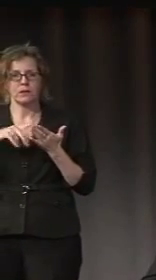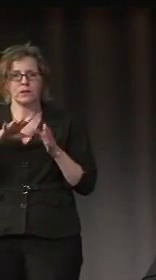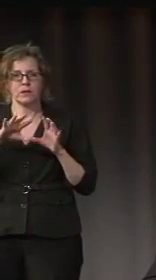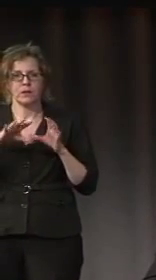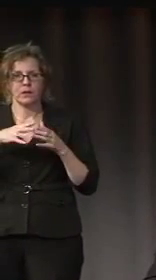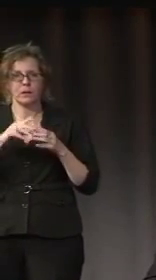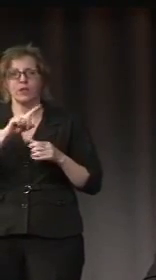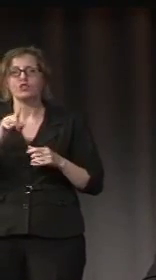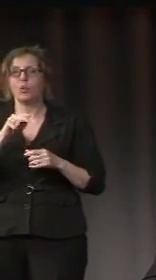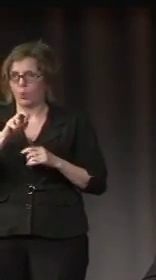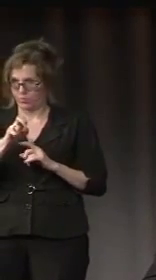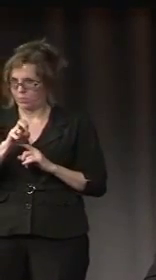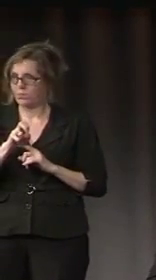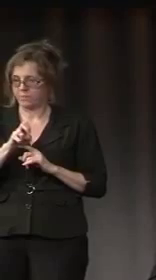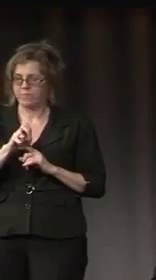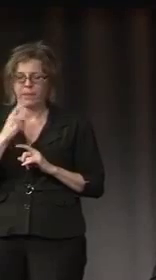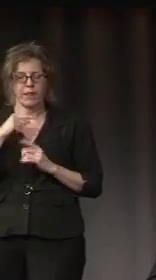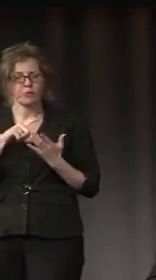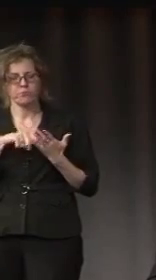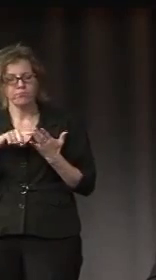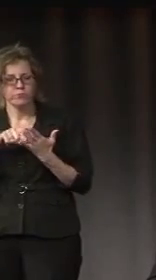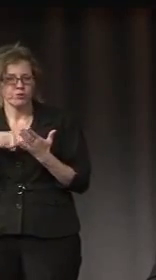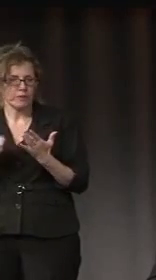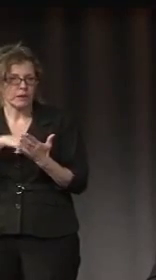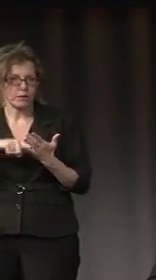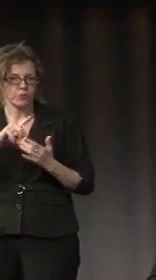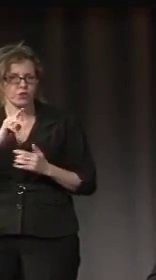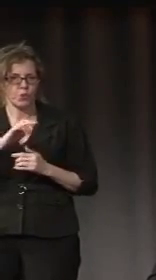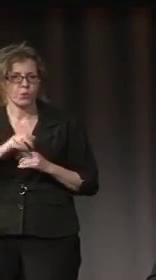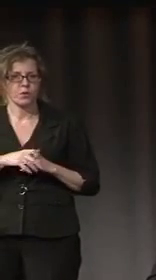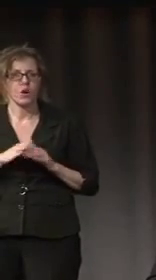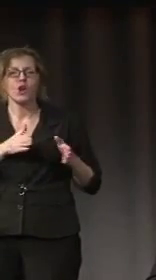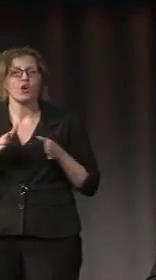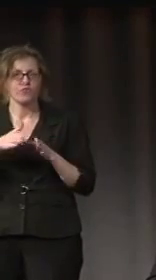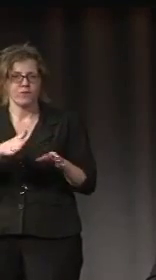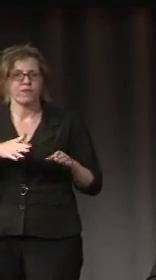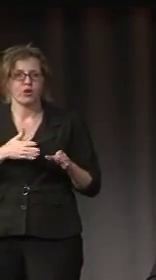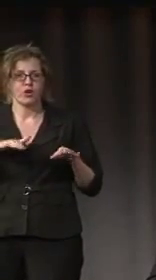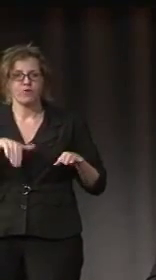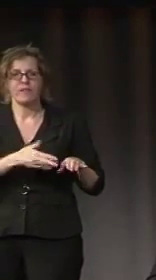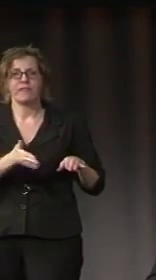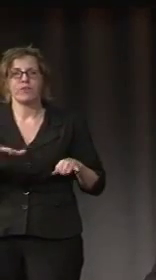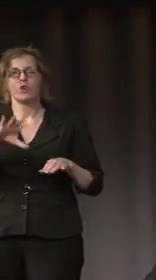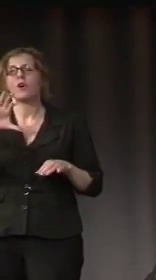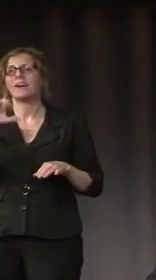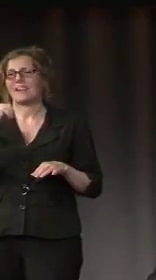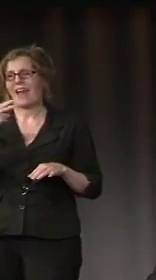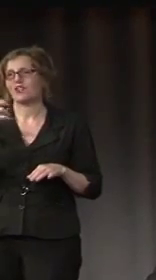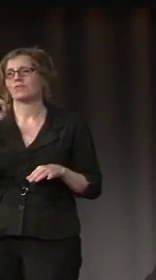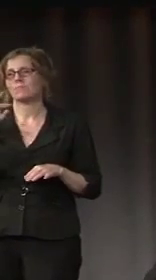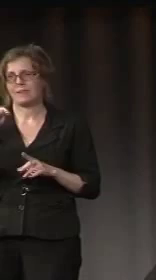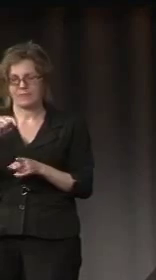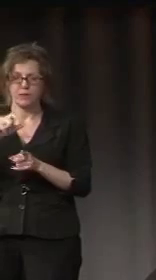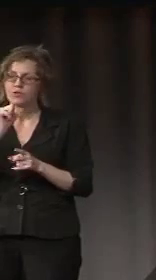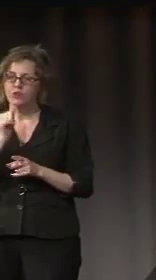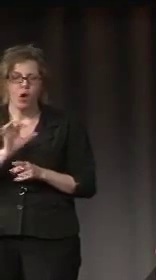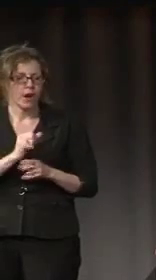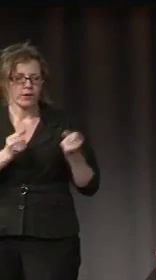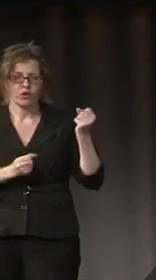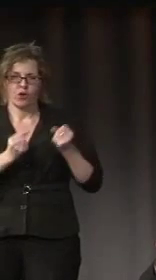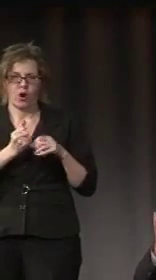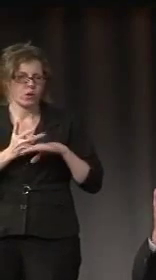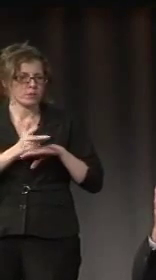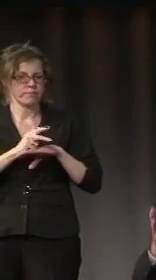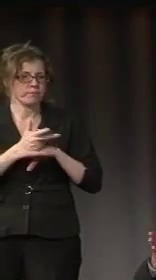are basically river catchment, highly equipped. And their problem is that it's not one of cars in the street, because the cars in the